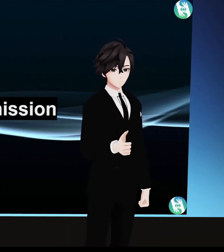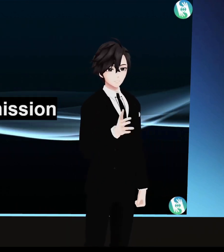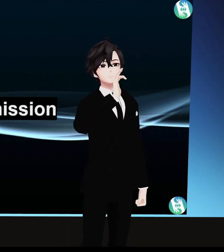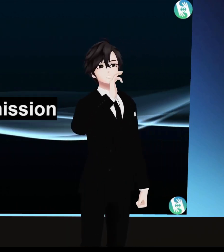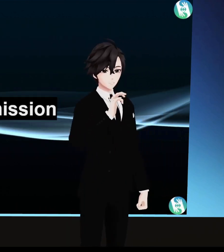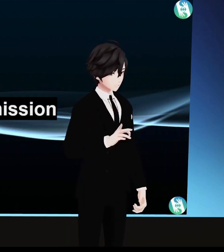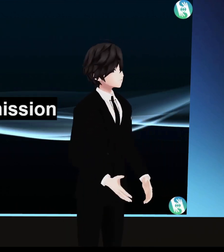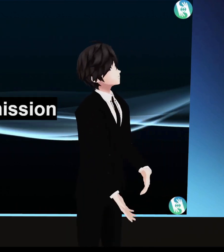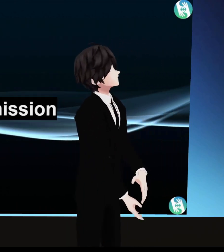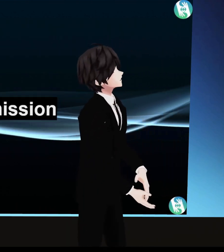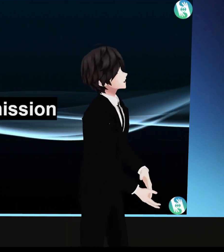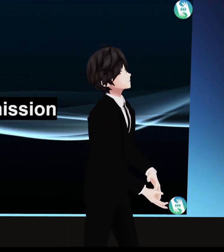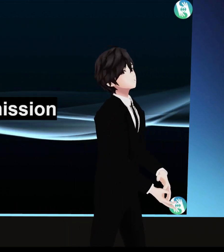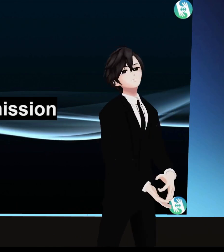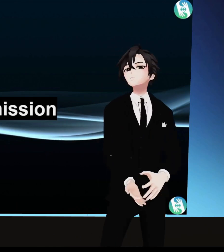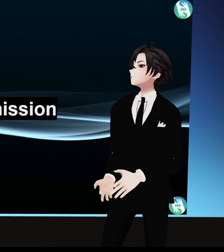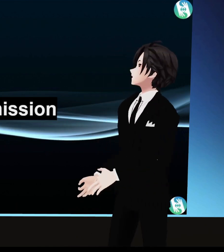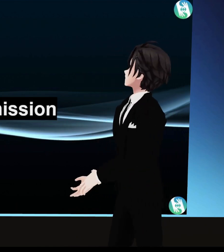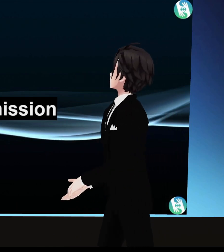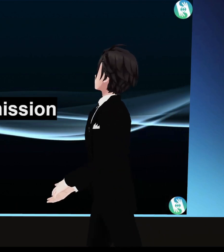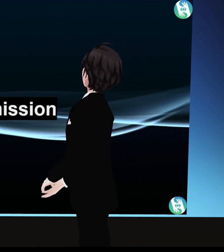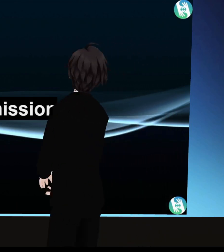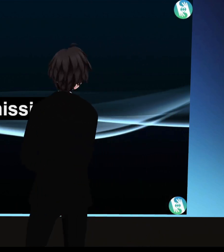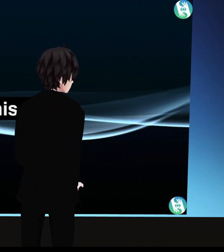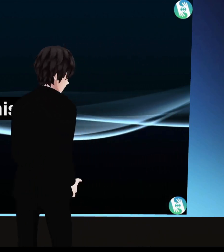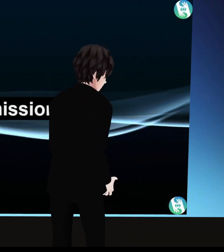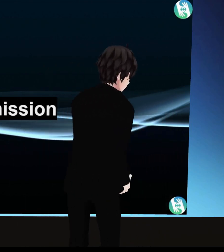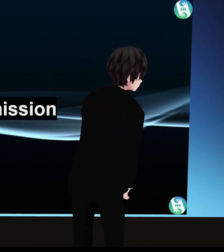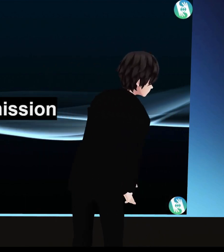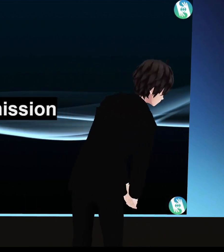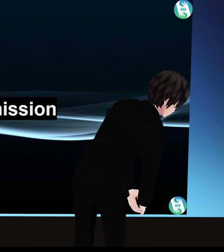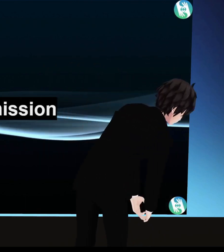We're going to have a quick intermission so everybody can get a drink.